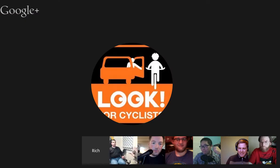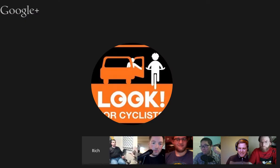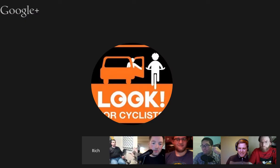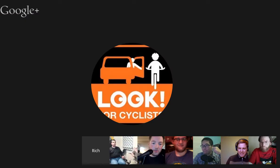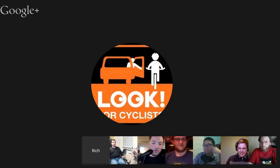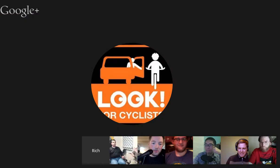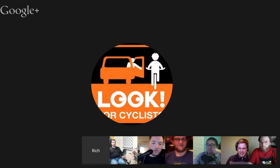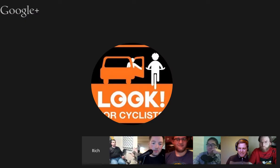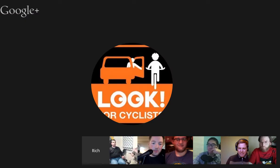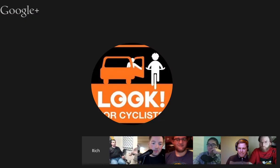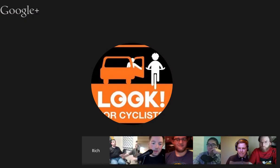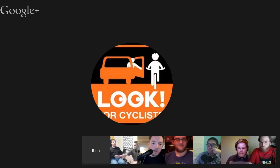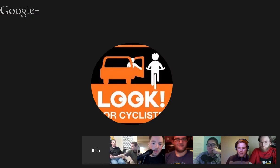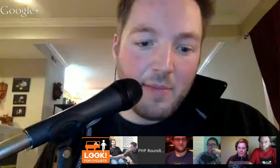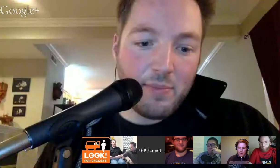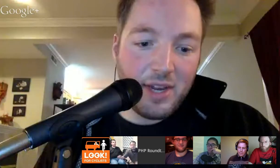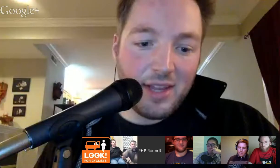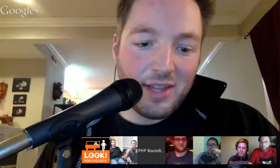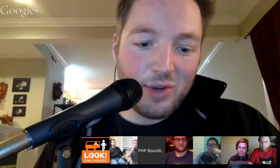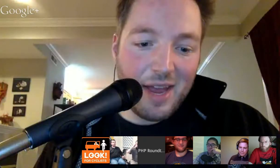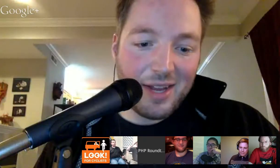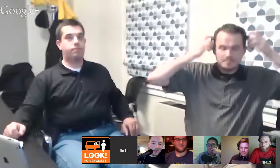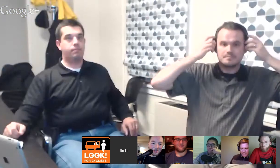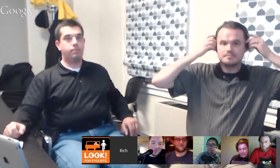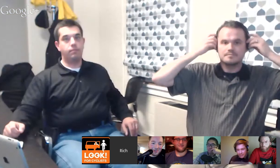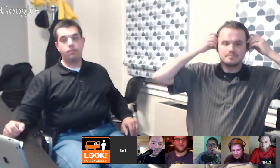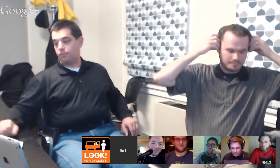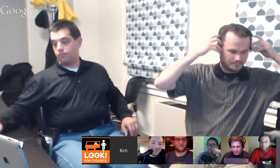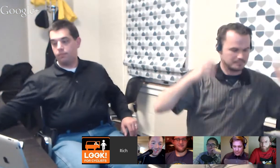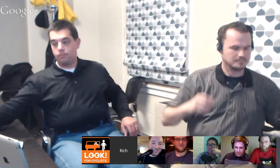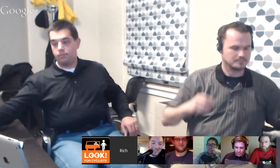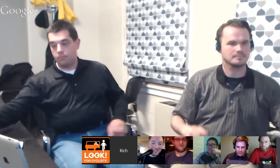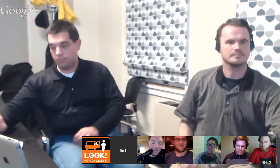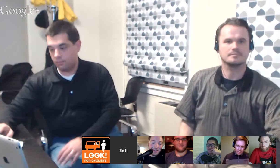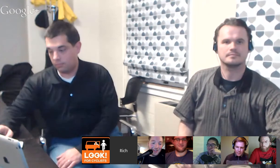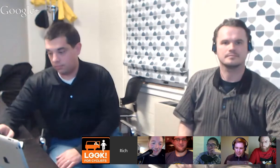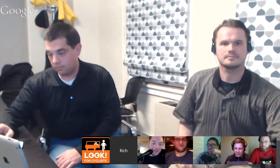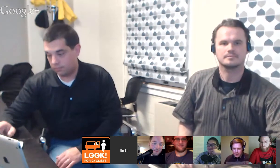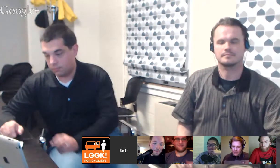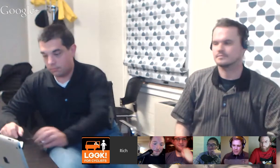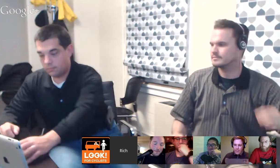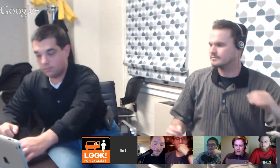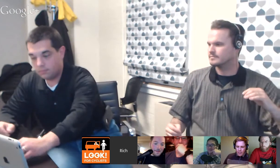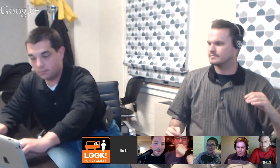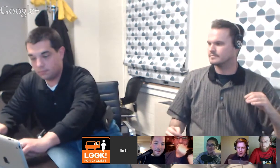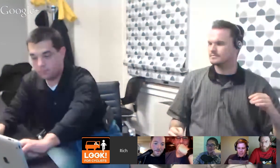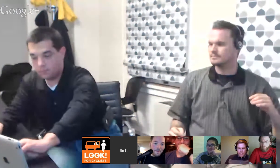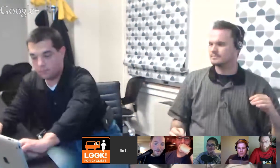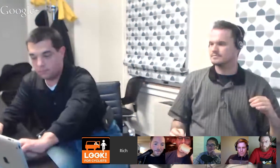we've lost. I'm putting the screen back on the interpreters here. All right.